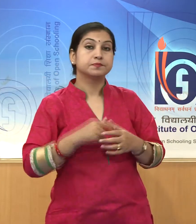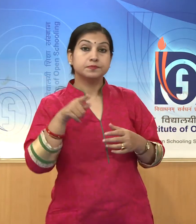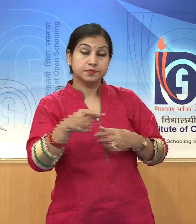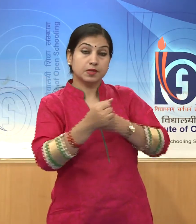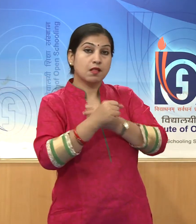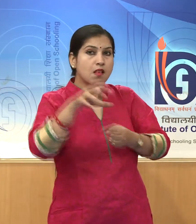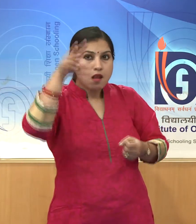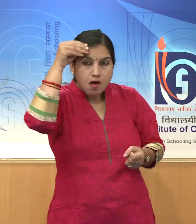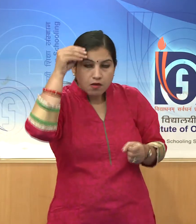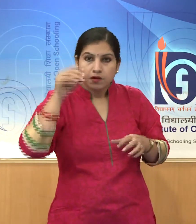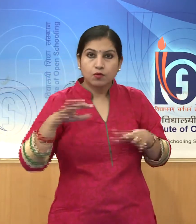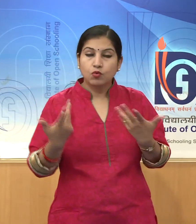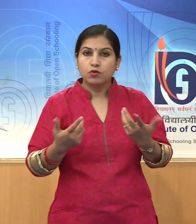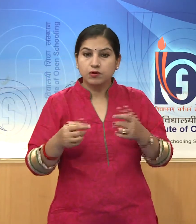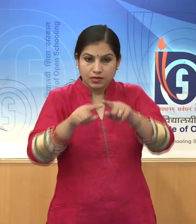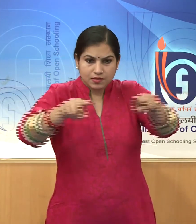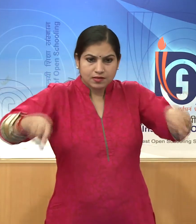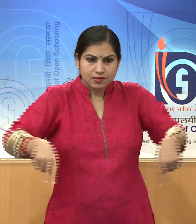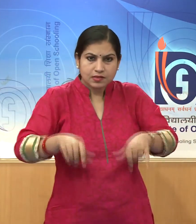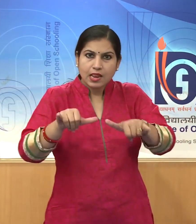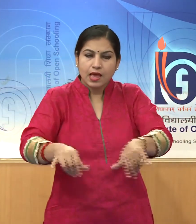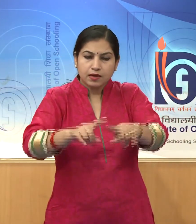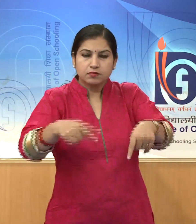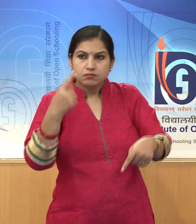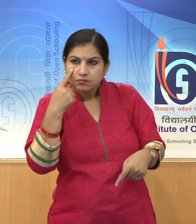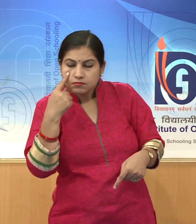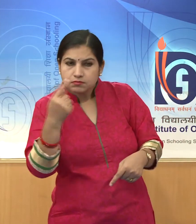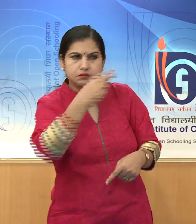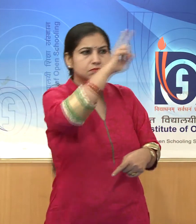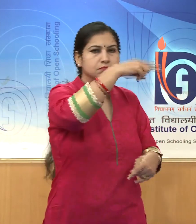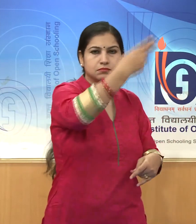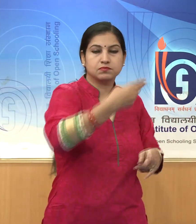He learned the art of landscaping from Japan.